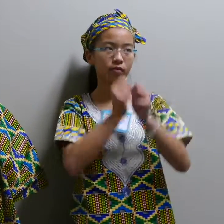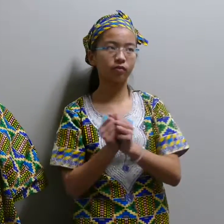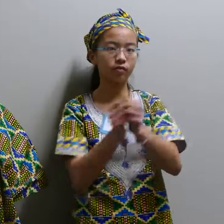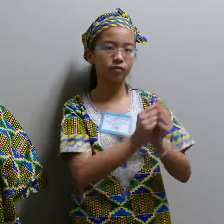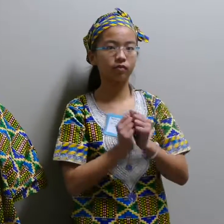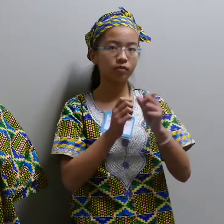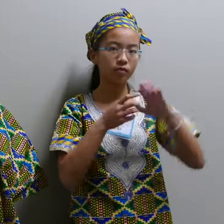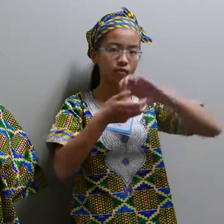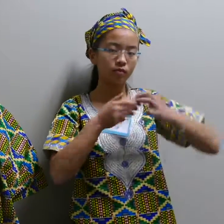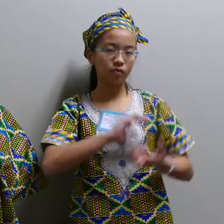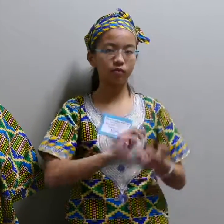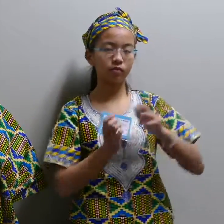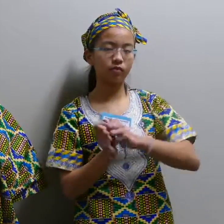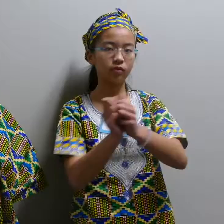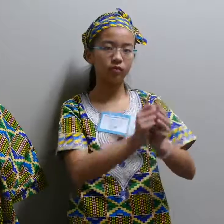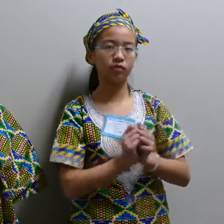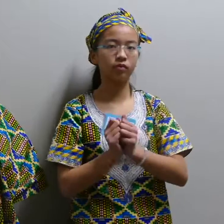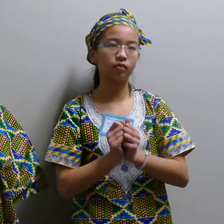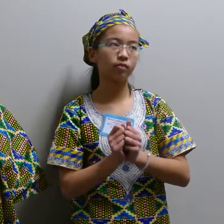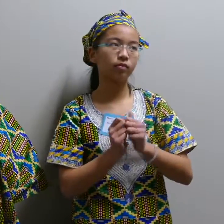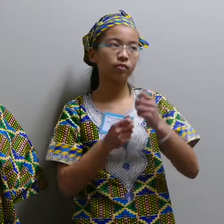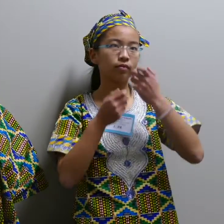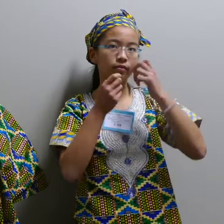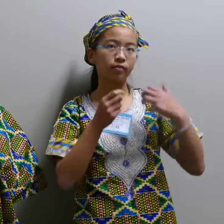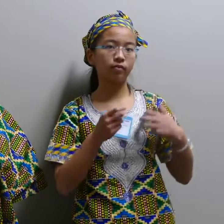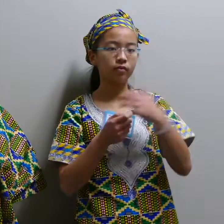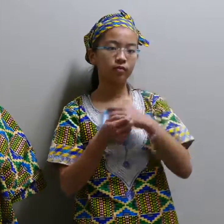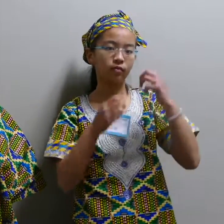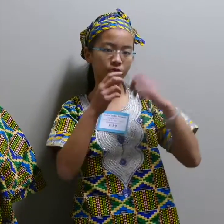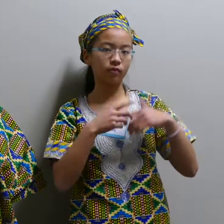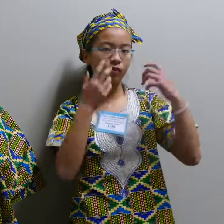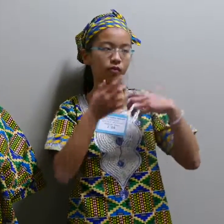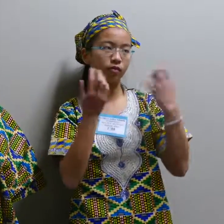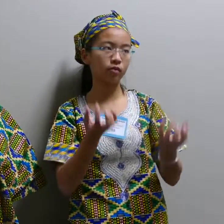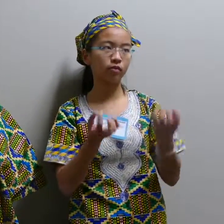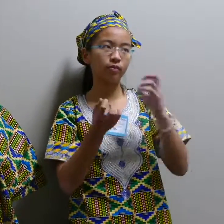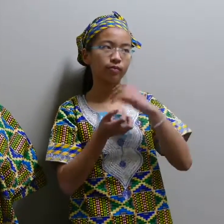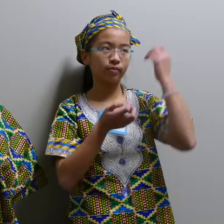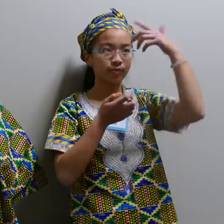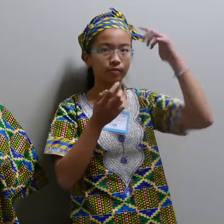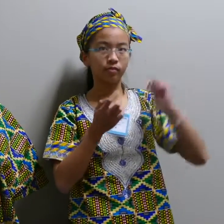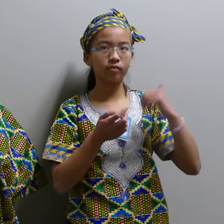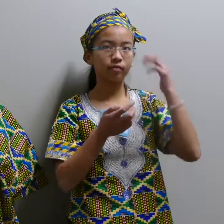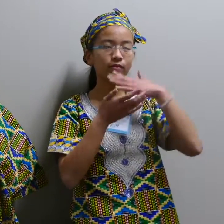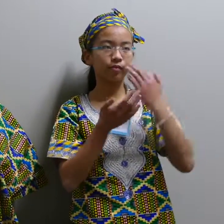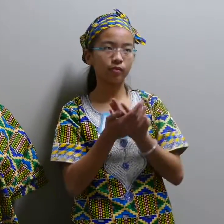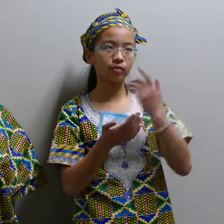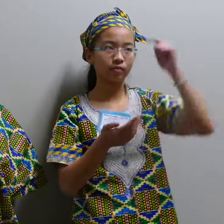Nous avons hâte de travailler avec vous et nous vous souhaitons bonne chance. Merci beaucoup.